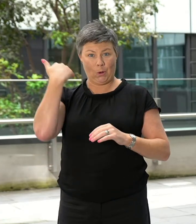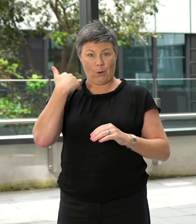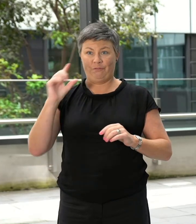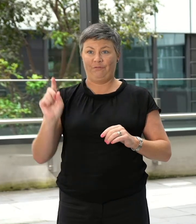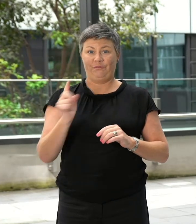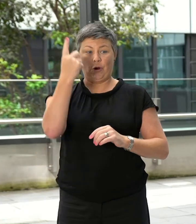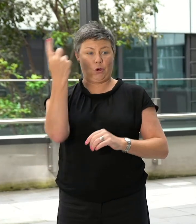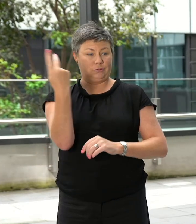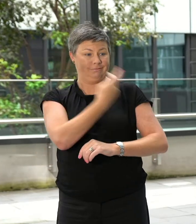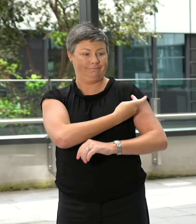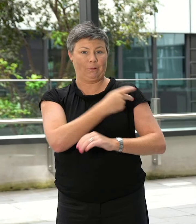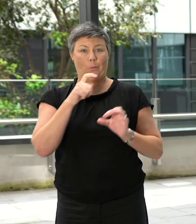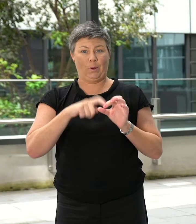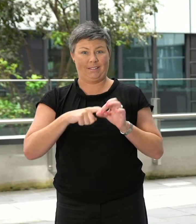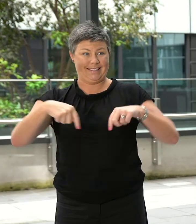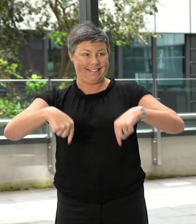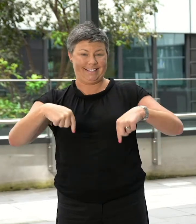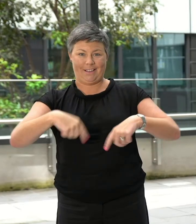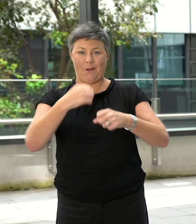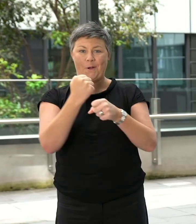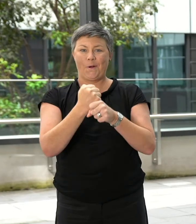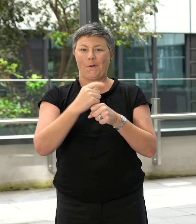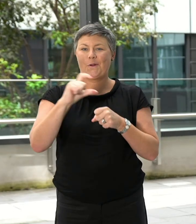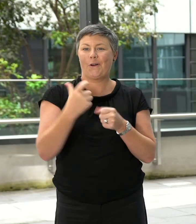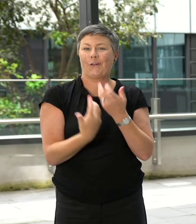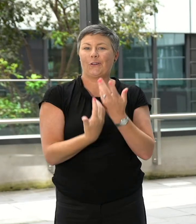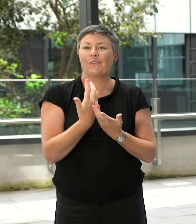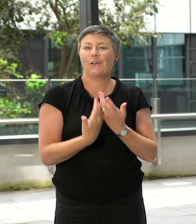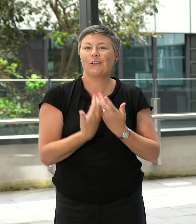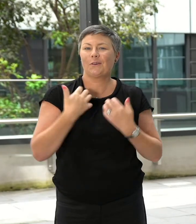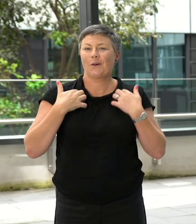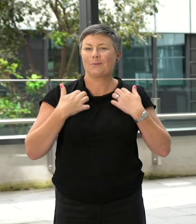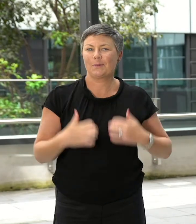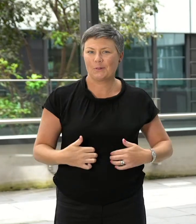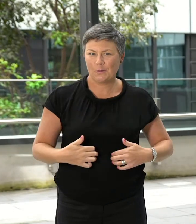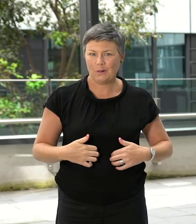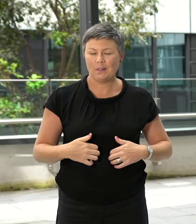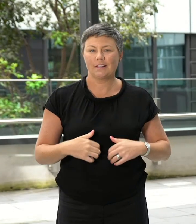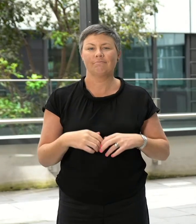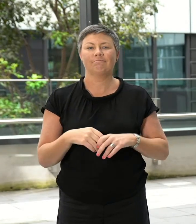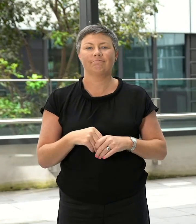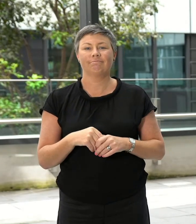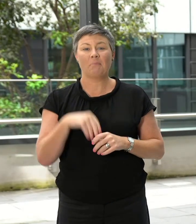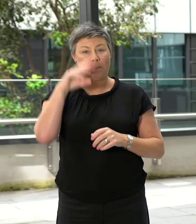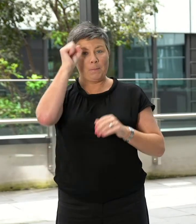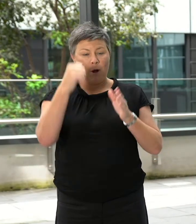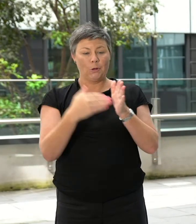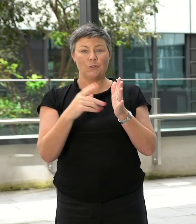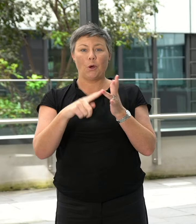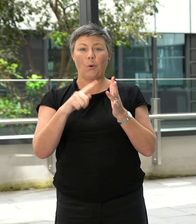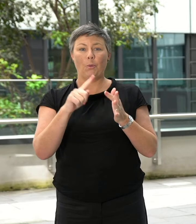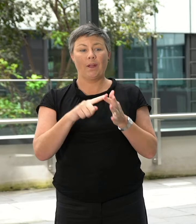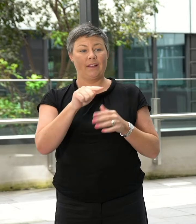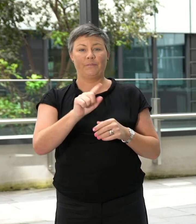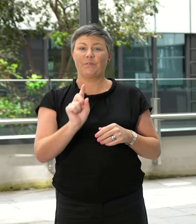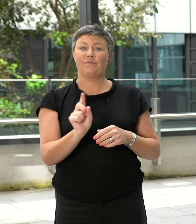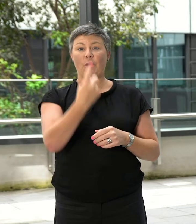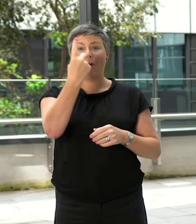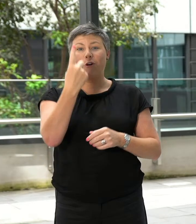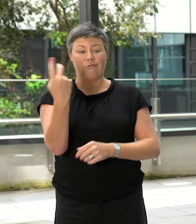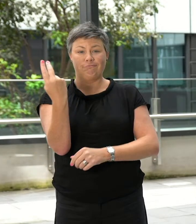vaccinations in Queensland, which started here at the Gold Coast University Hospital. And Zoe, who was our first patient to